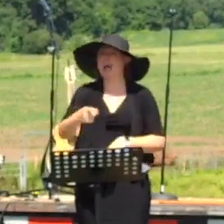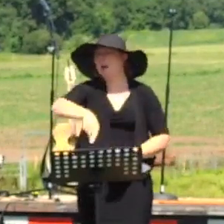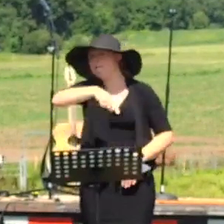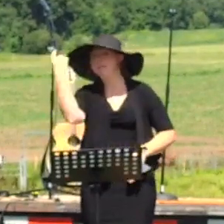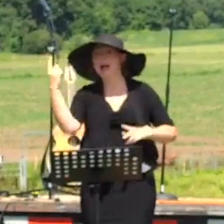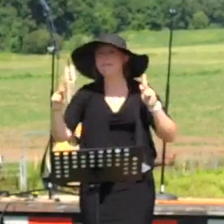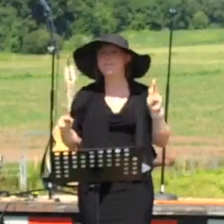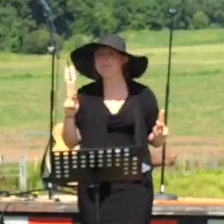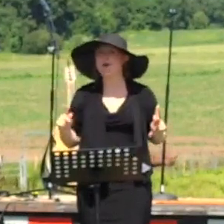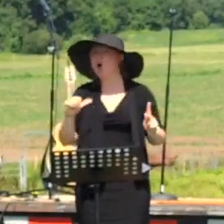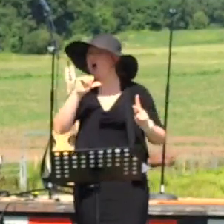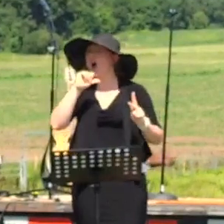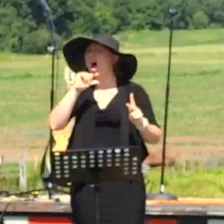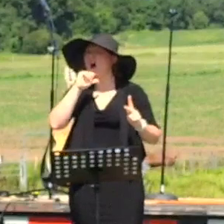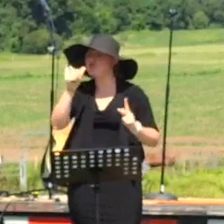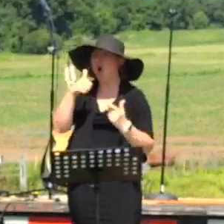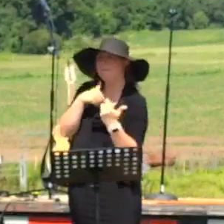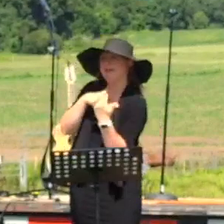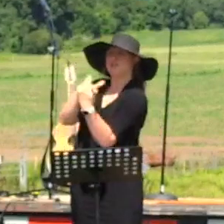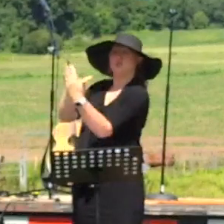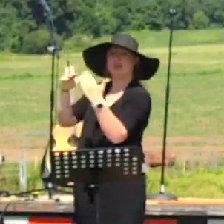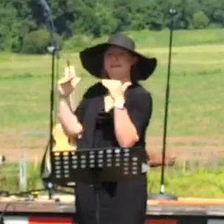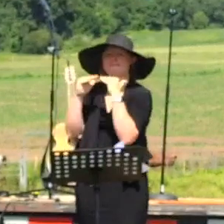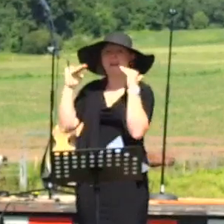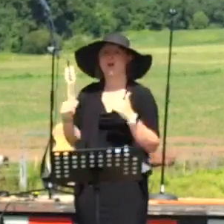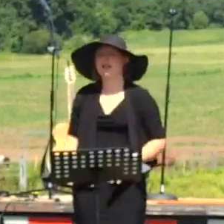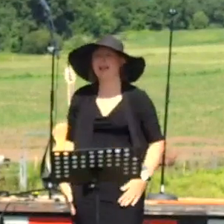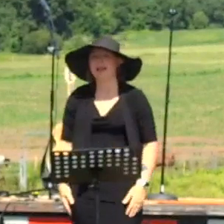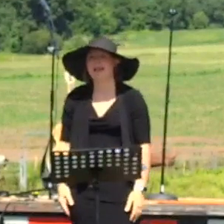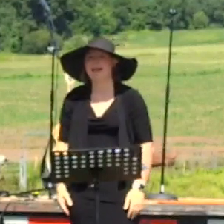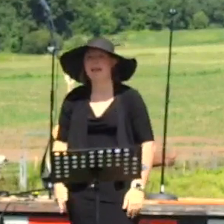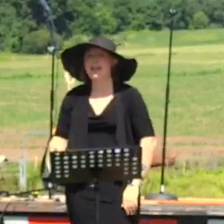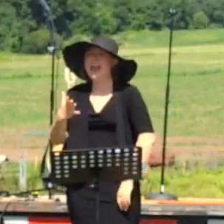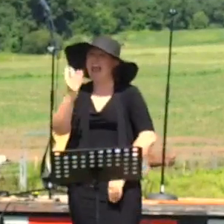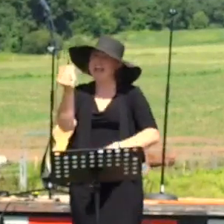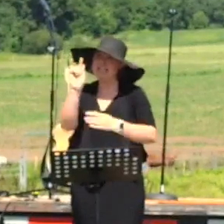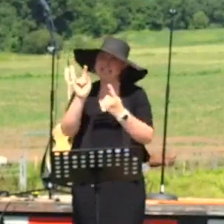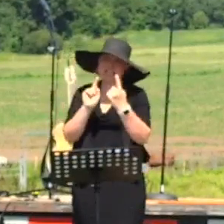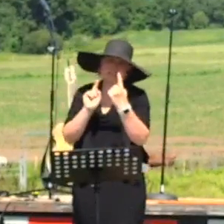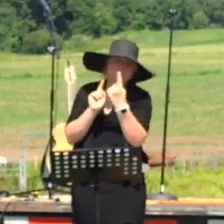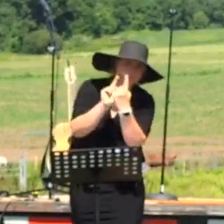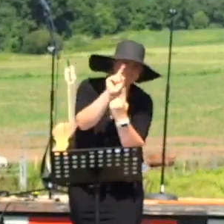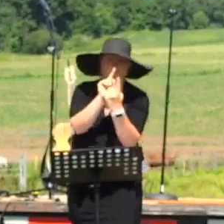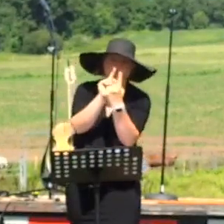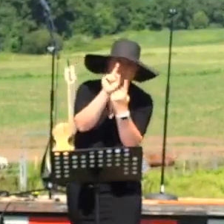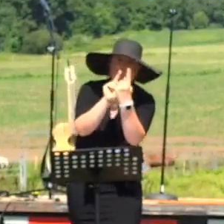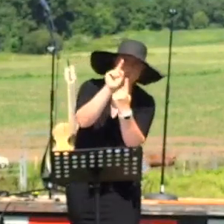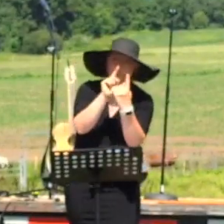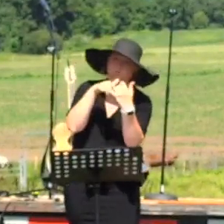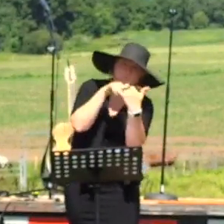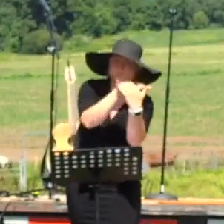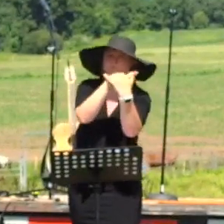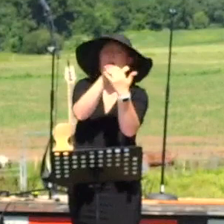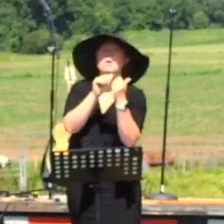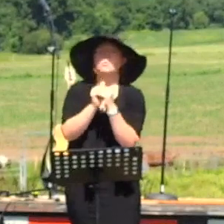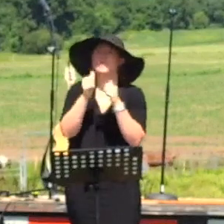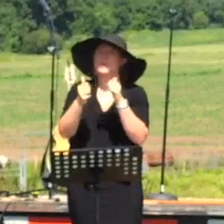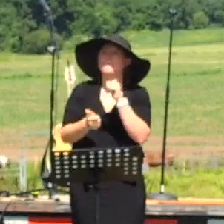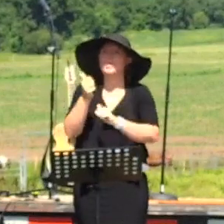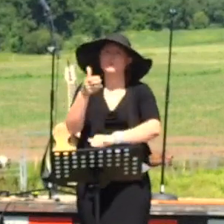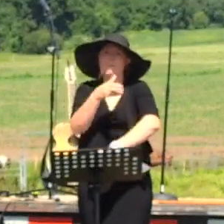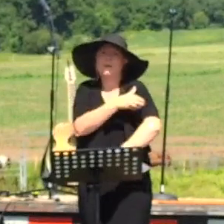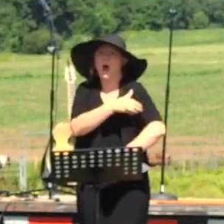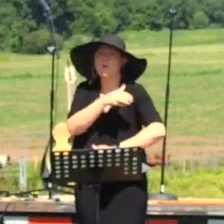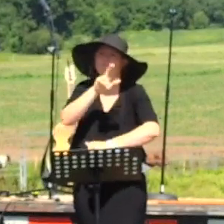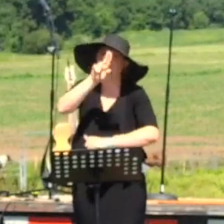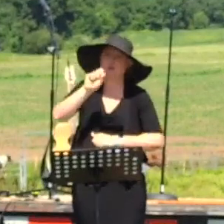not being treated fairly. And he stood up to the strongest, most powerful nation on earth and said, this is not